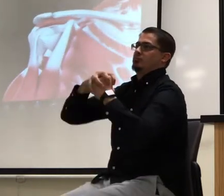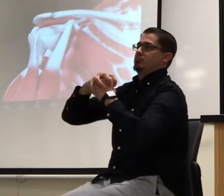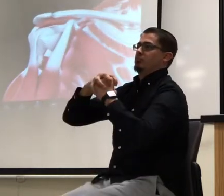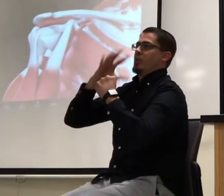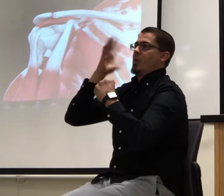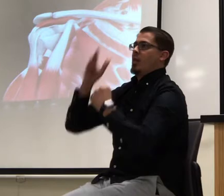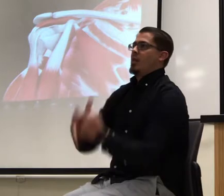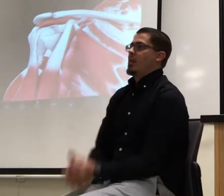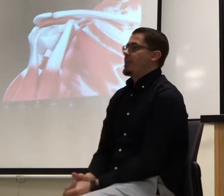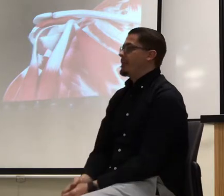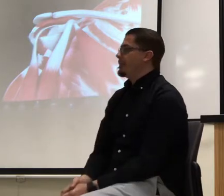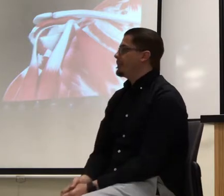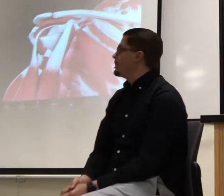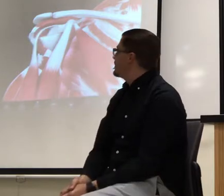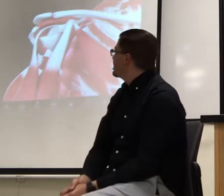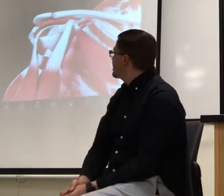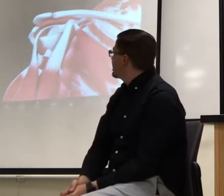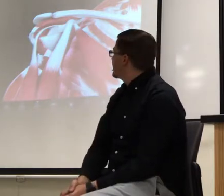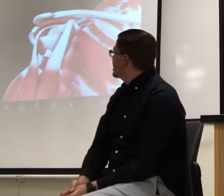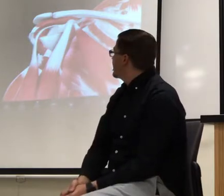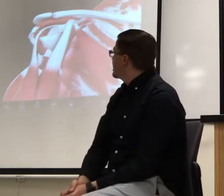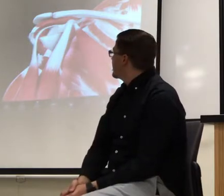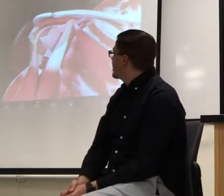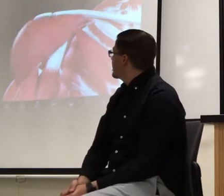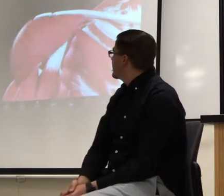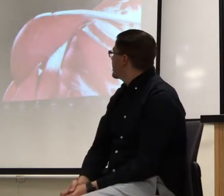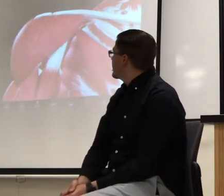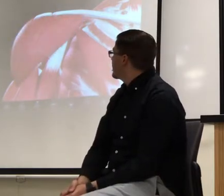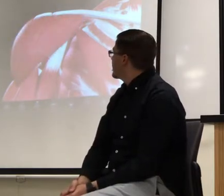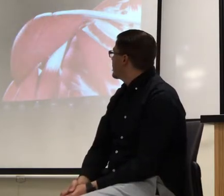multi-select. I'm gonna highlight, oops, I hit it.